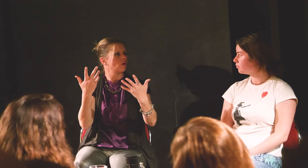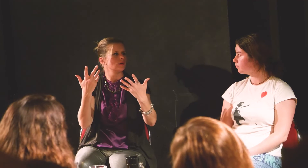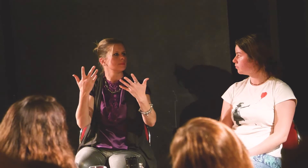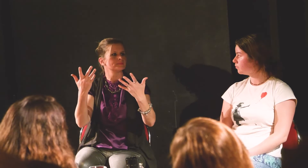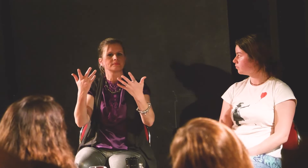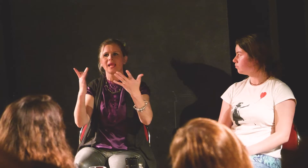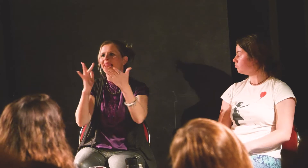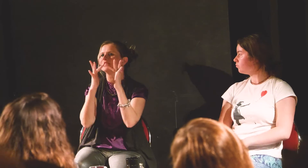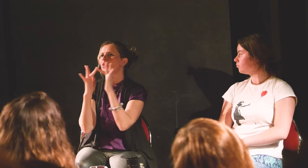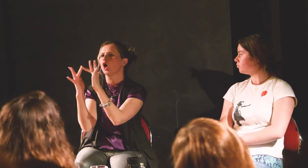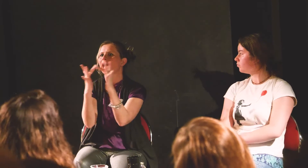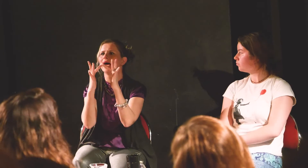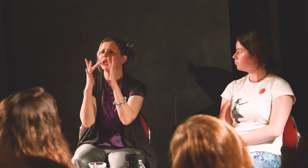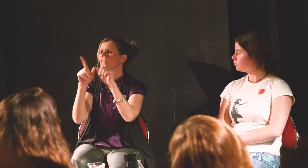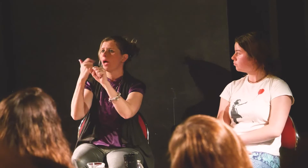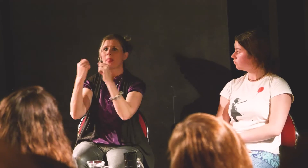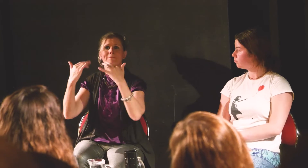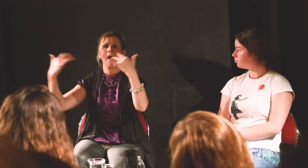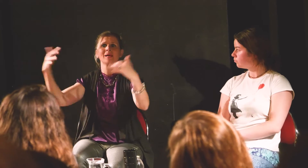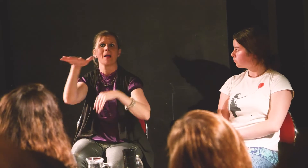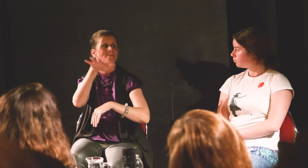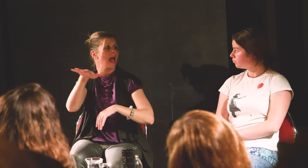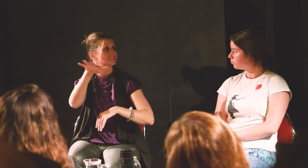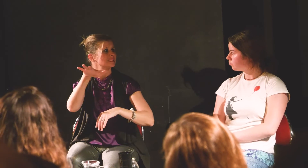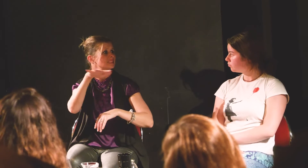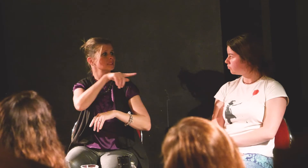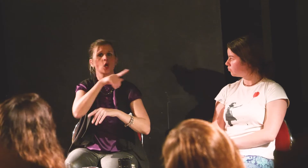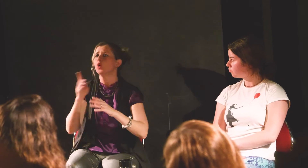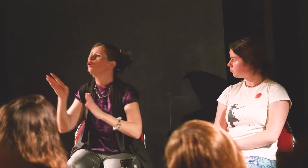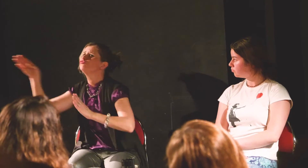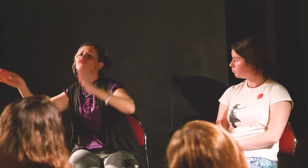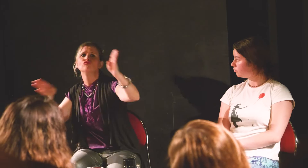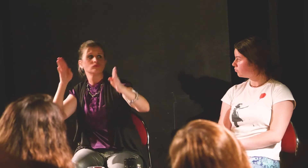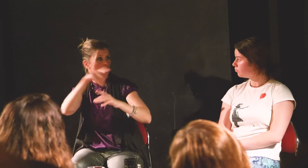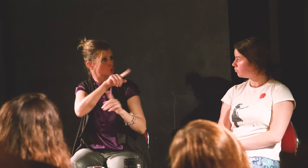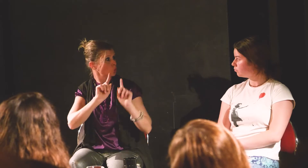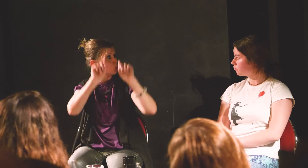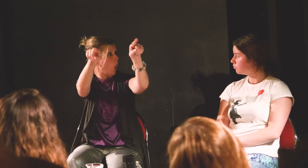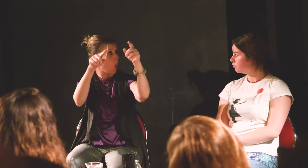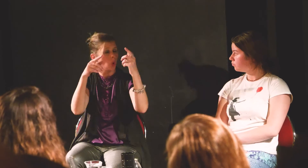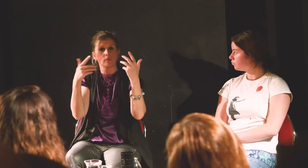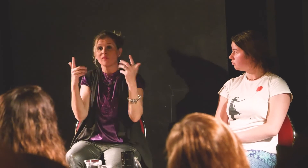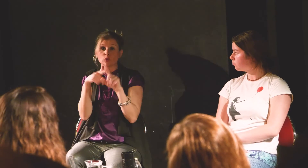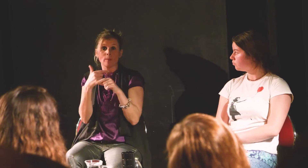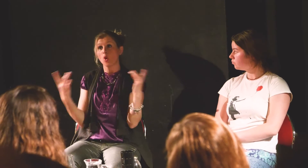professional meetings or networking, for example, in a public place, places that you may go to,